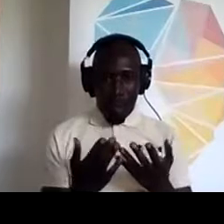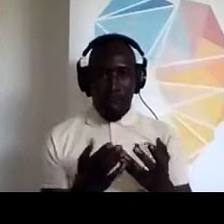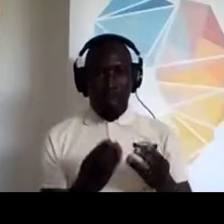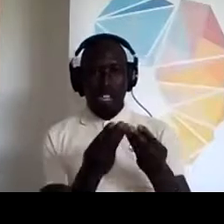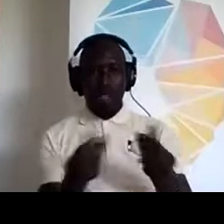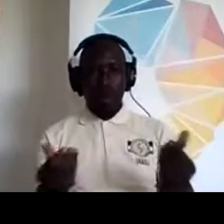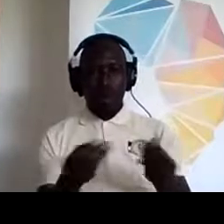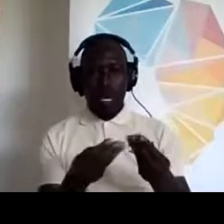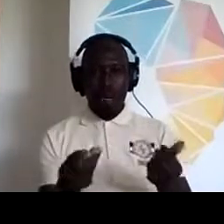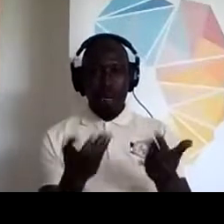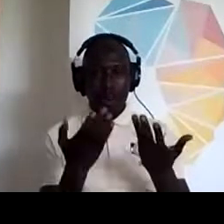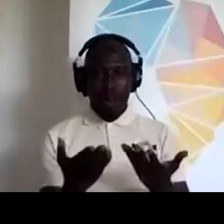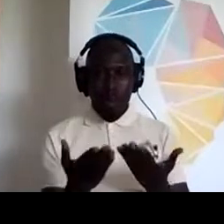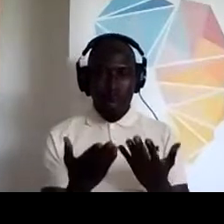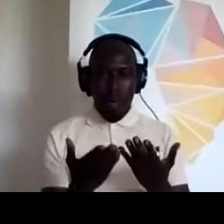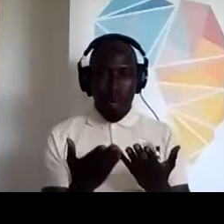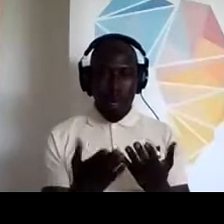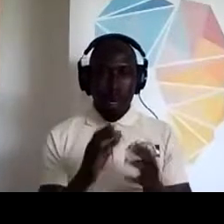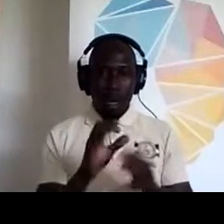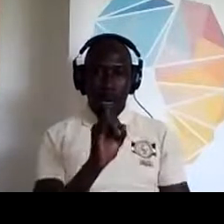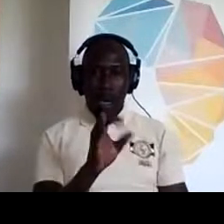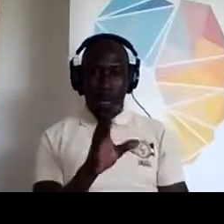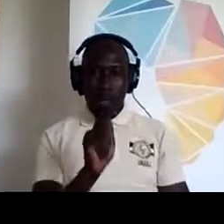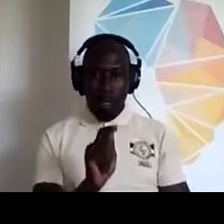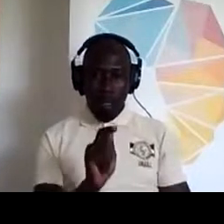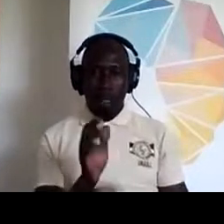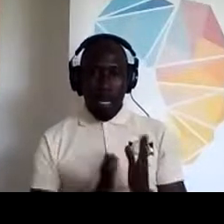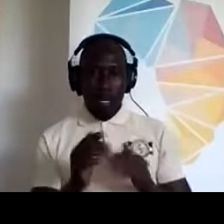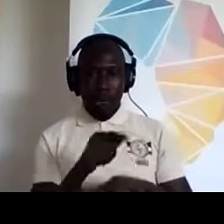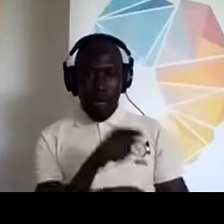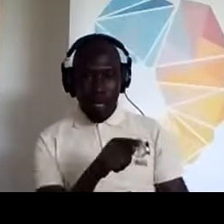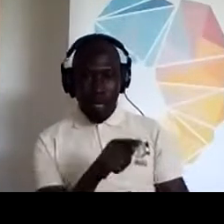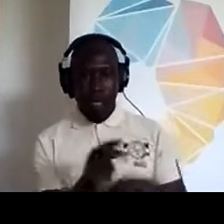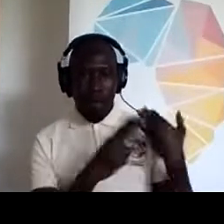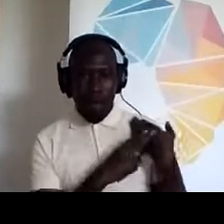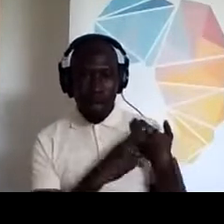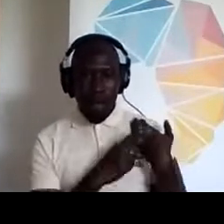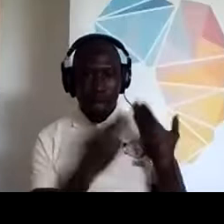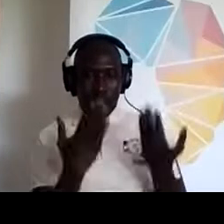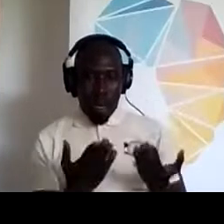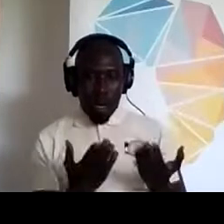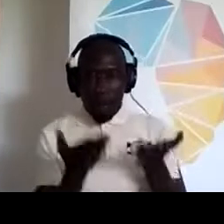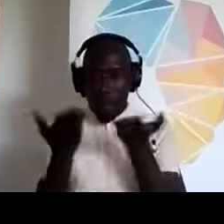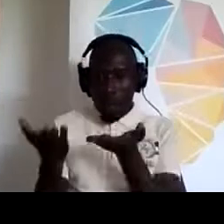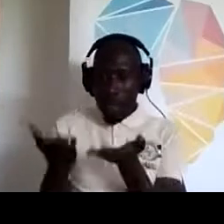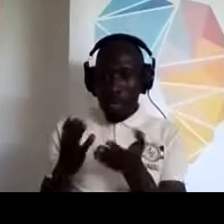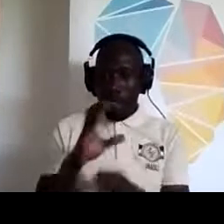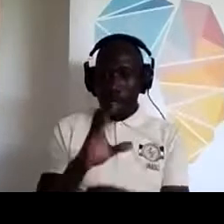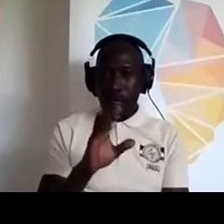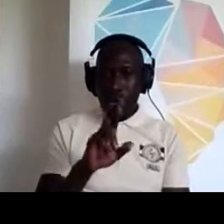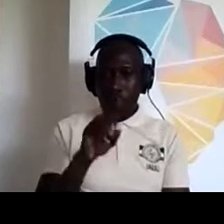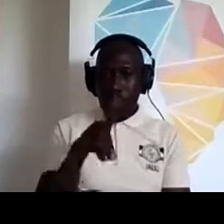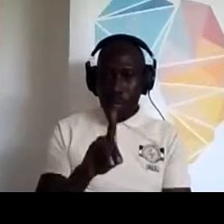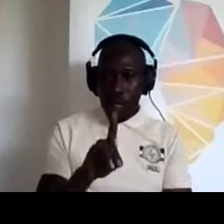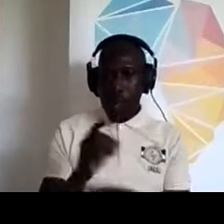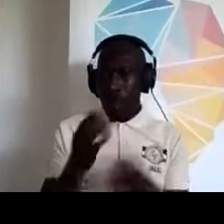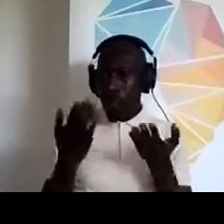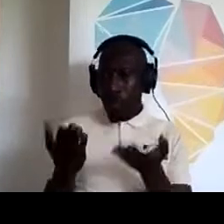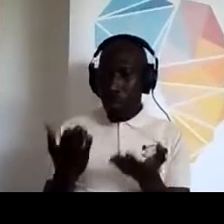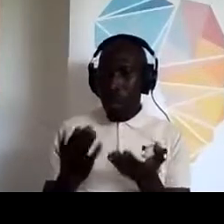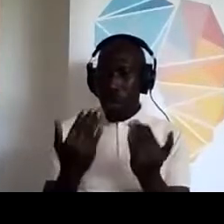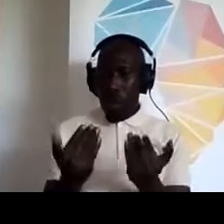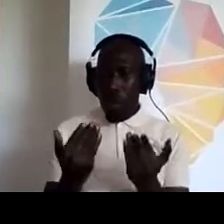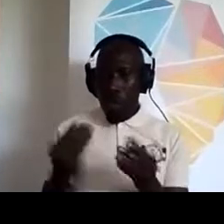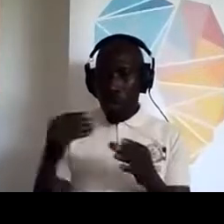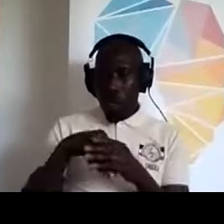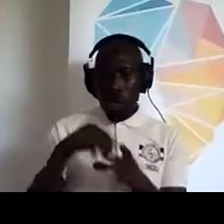addressing the ICT accessibility obligations that have been enshrined in the CRPD and now in